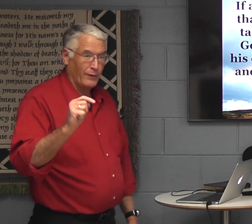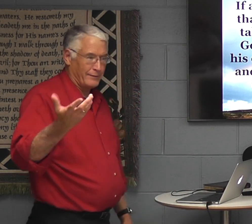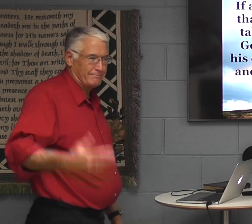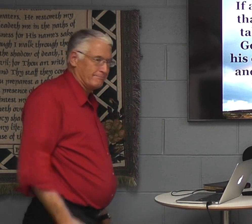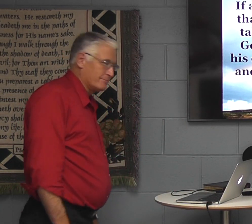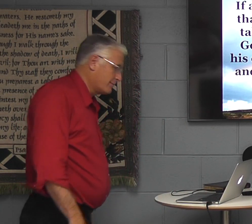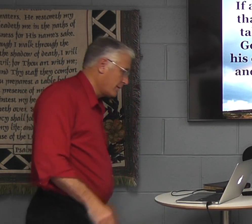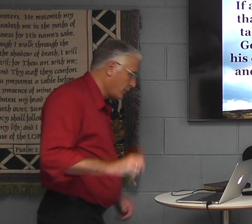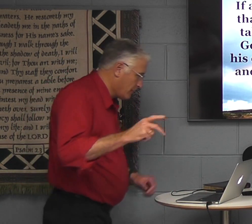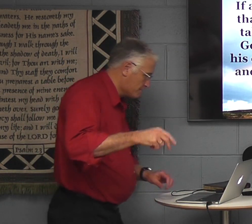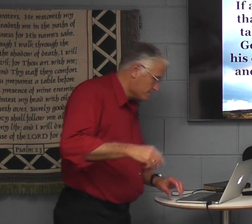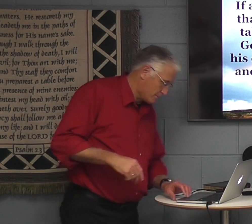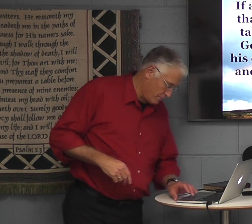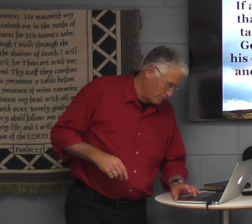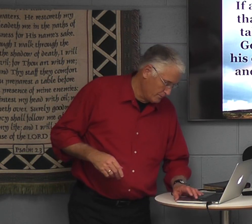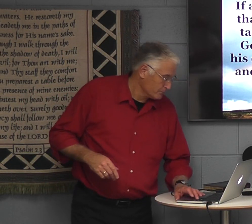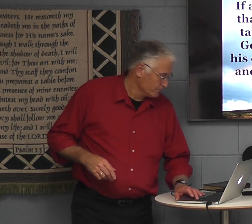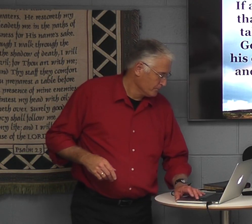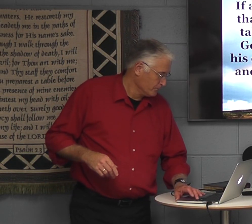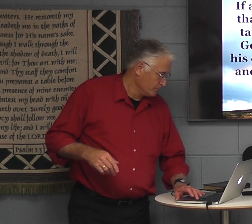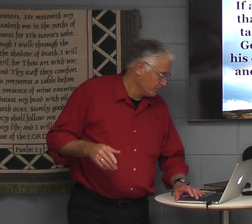they eat dogs, once.